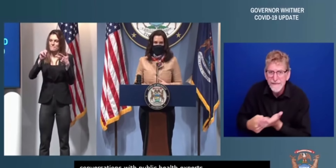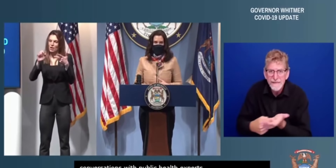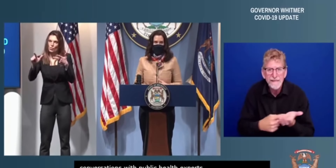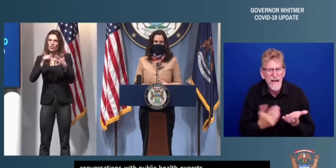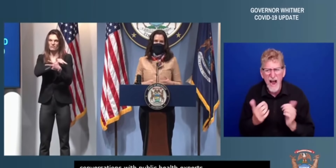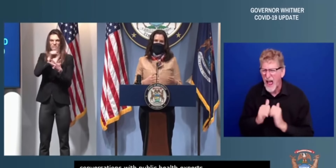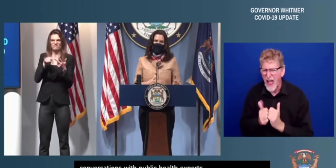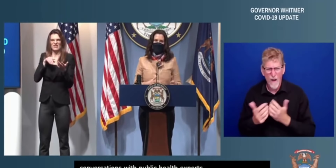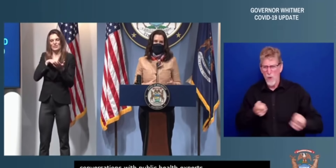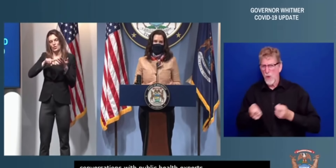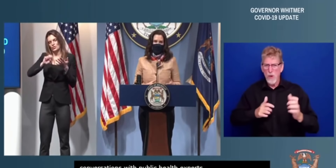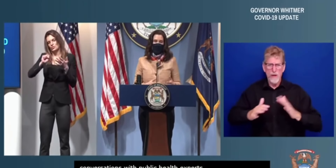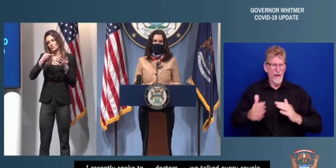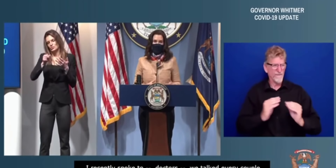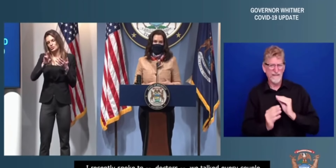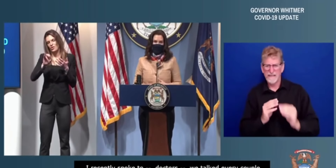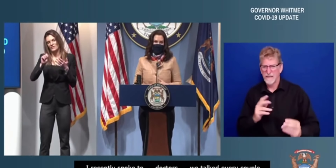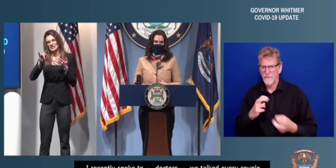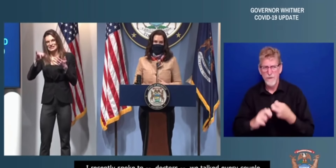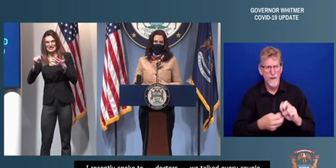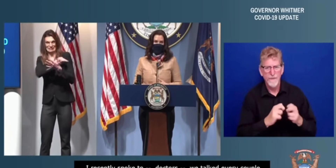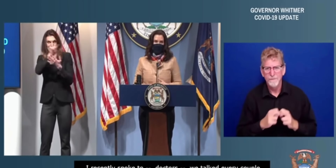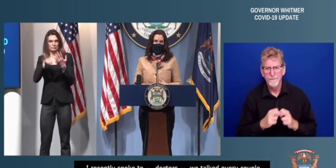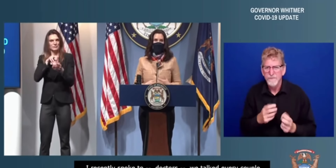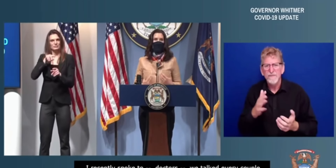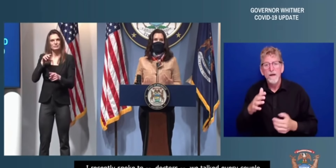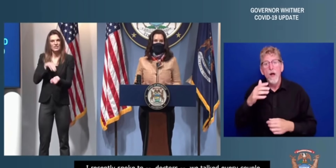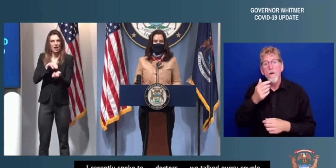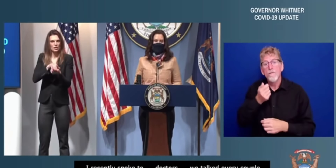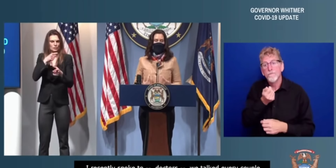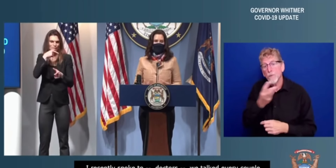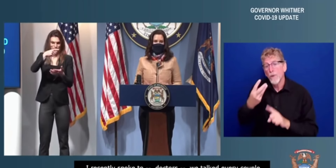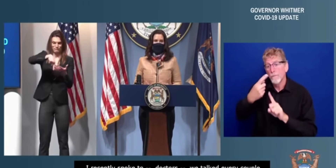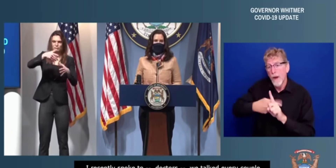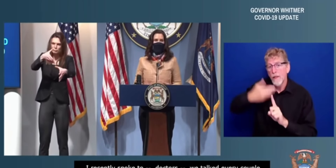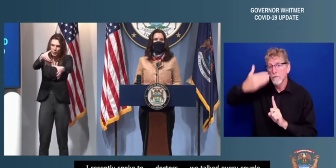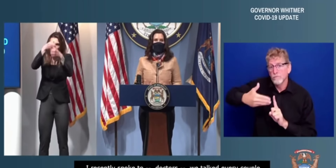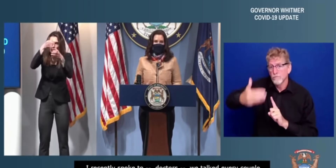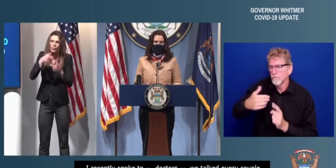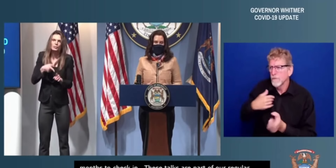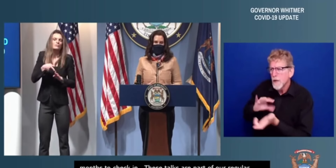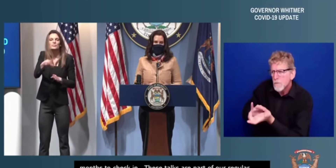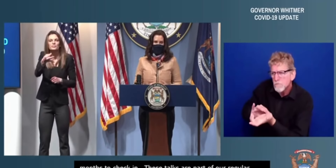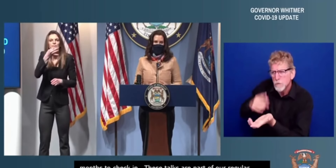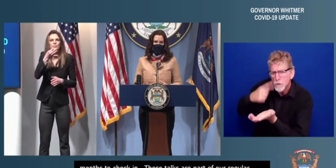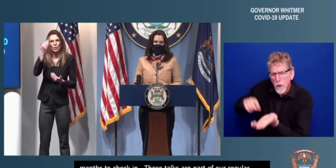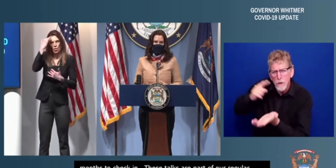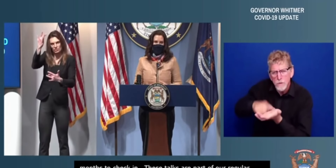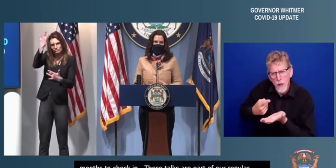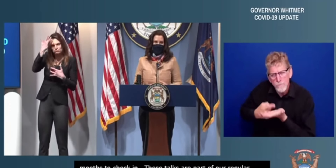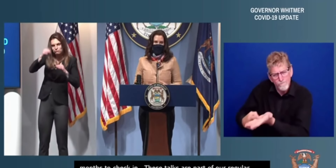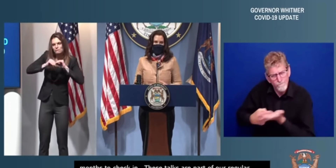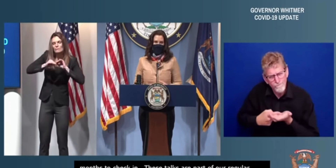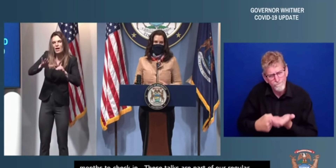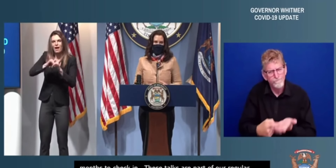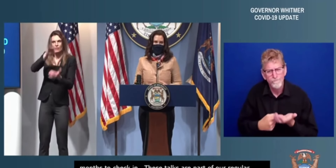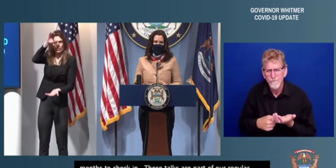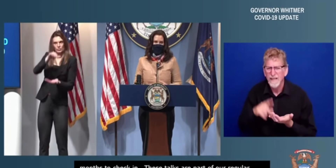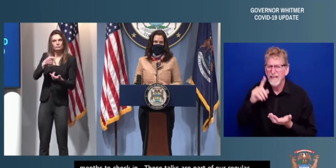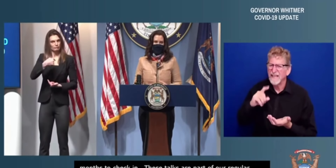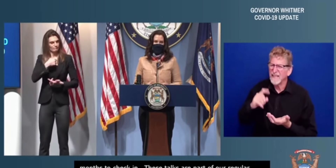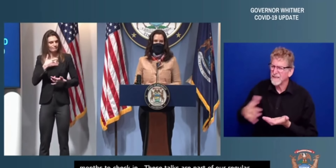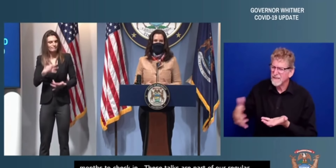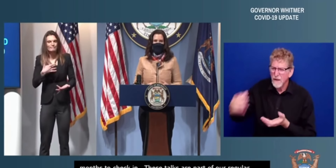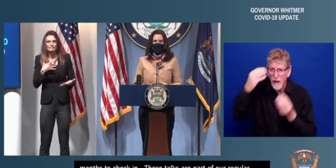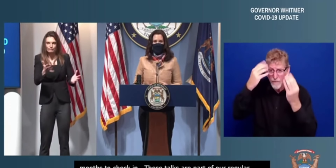check in. And these talks are a part of our regular conversation so that we can have all the information as we make decisions here in